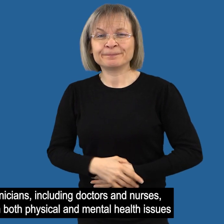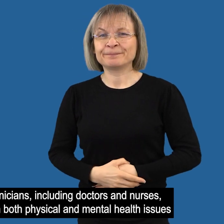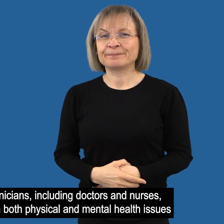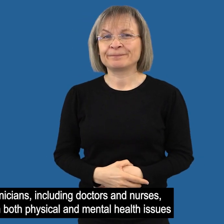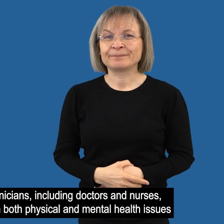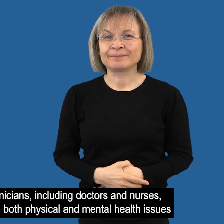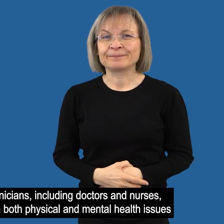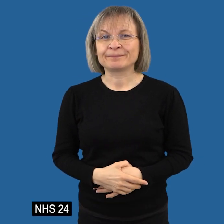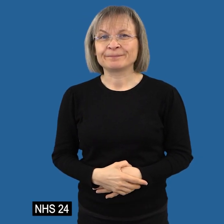issues.